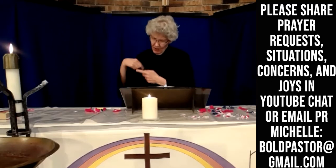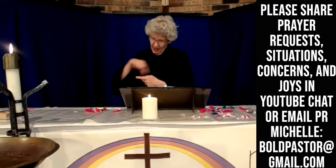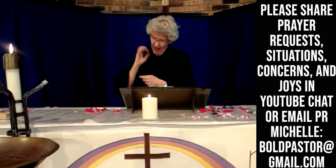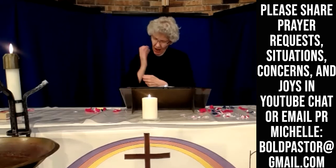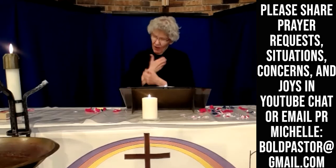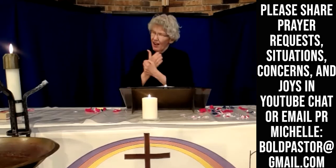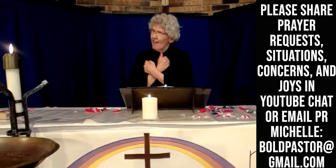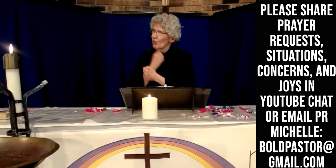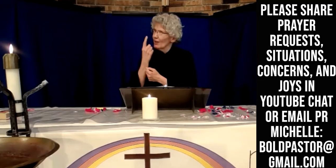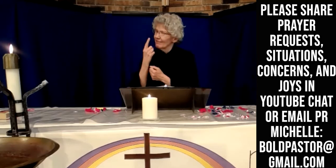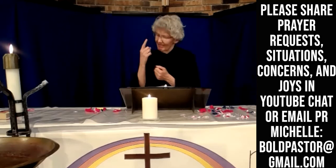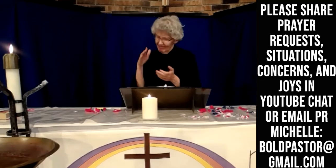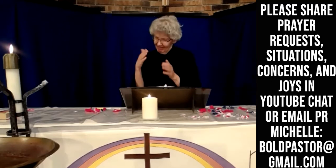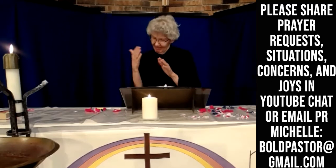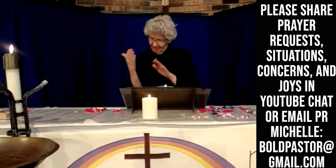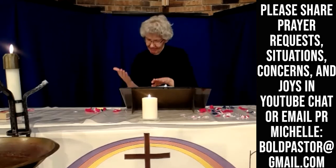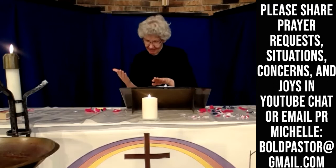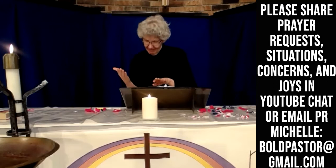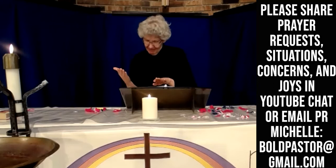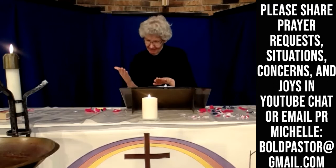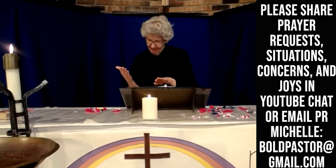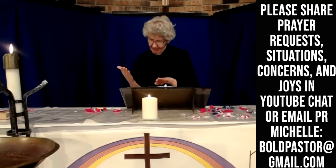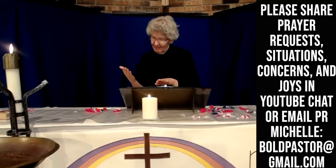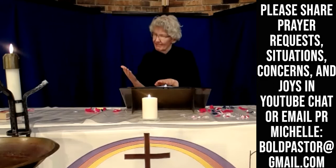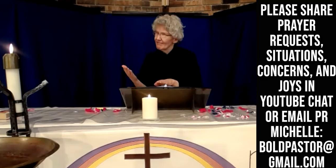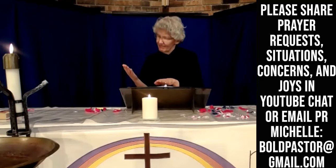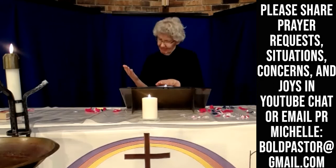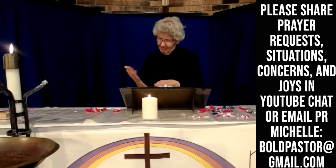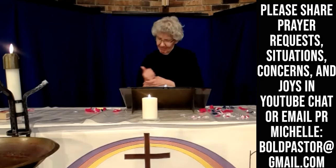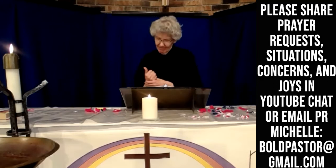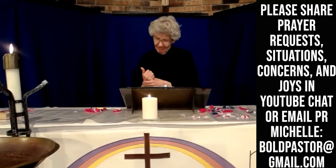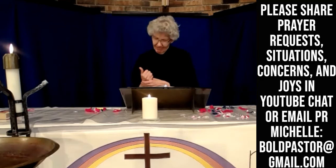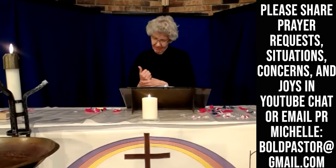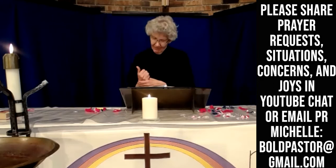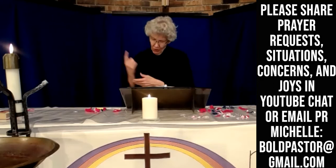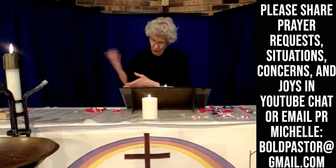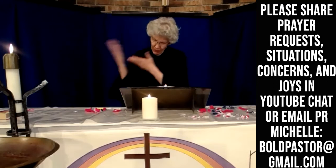Whenever we or our loved ones encounter death,